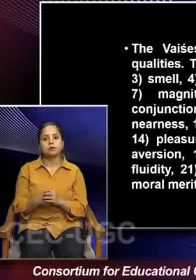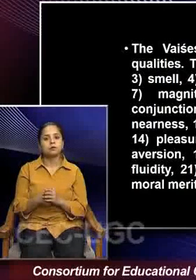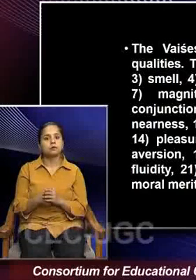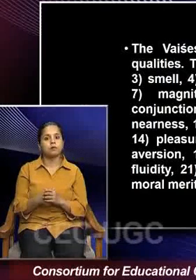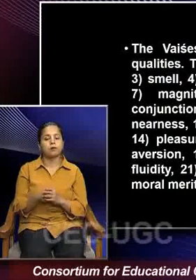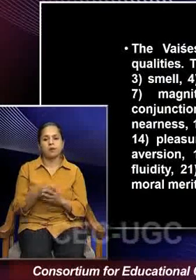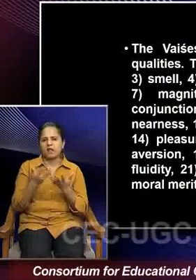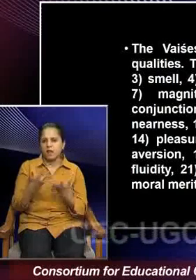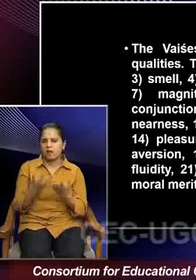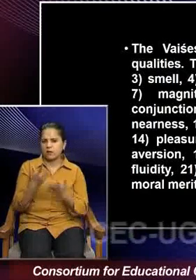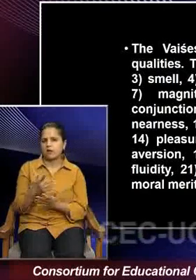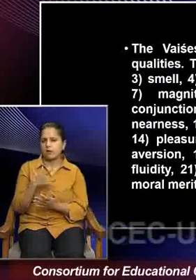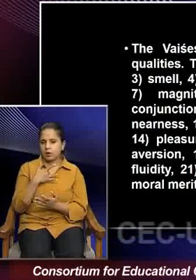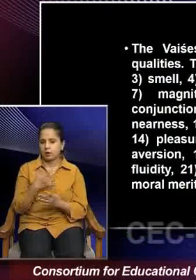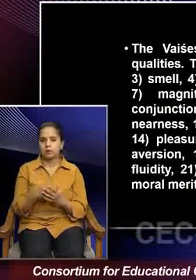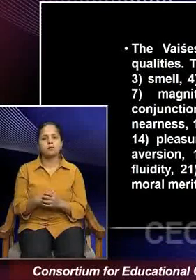heaviness,